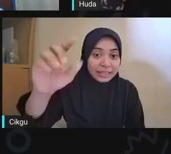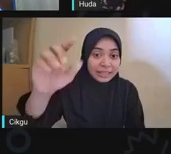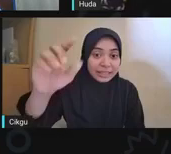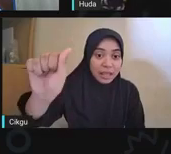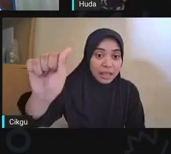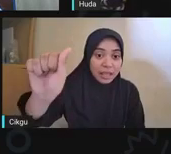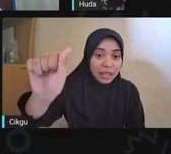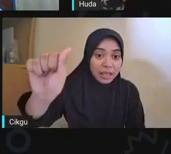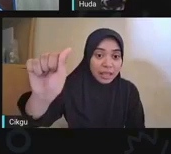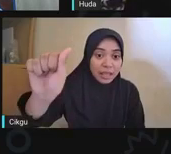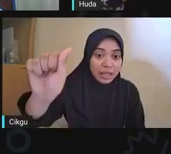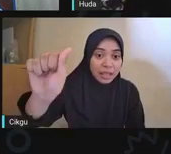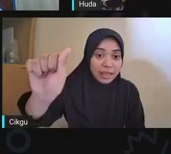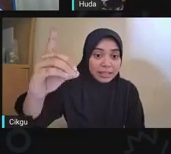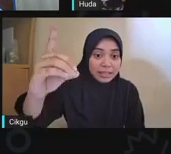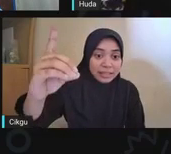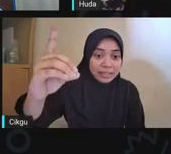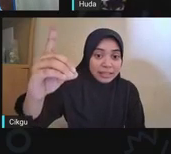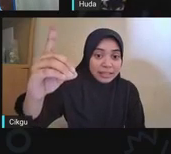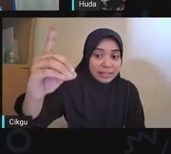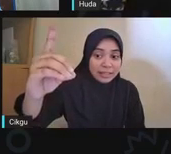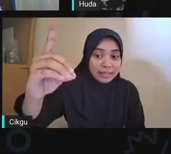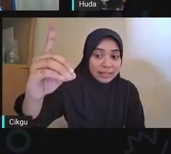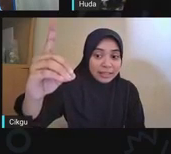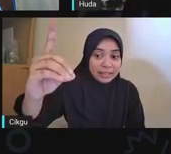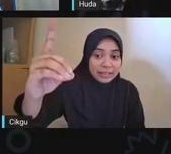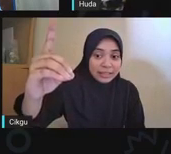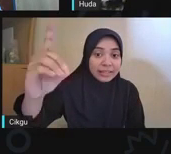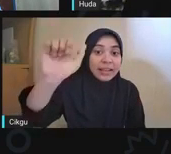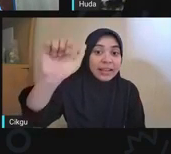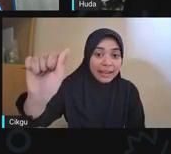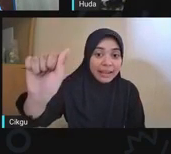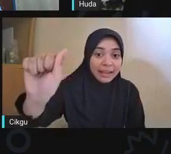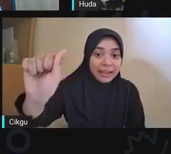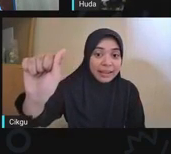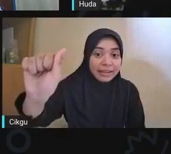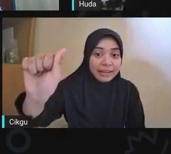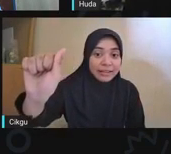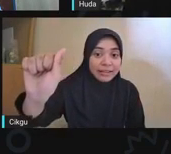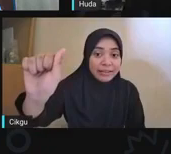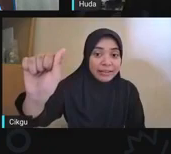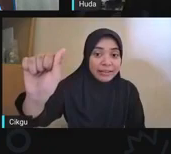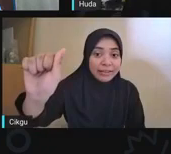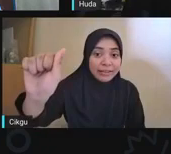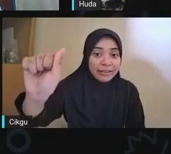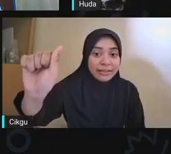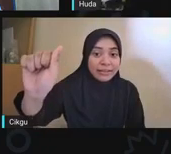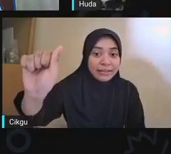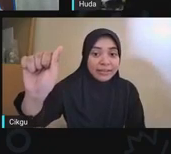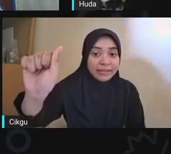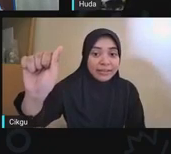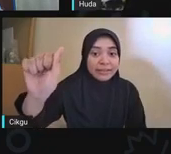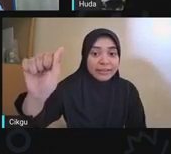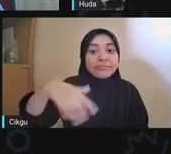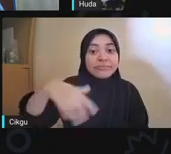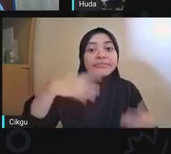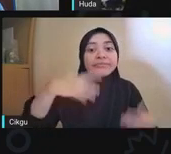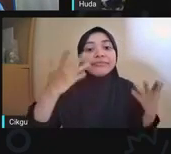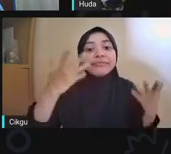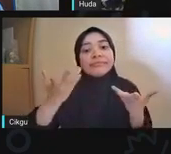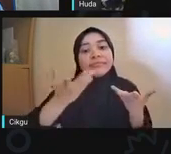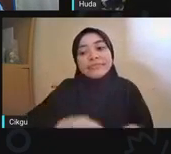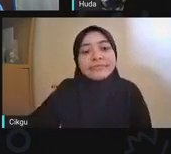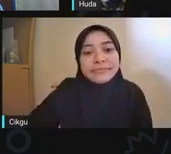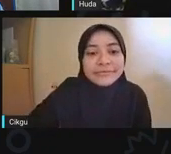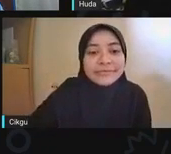D. D. To A, to D, A,